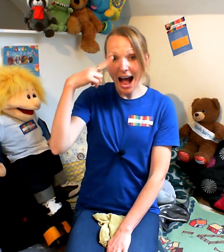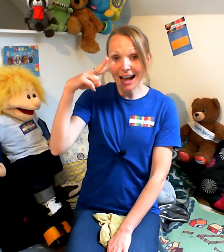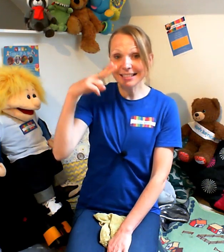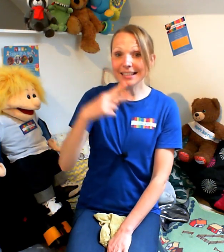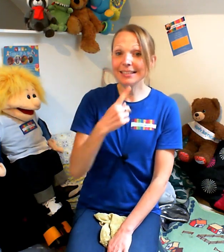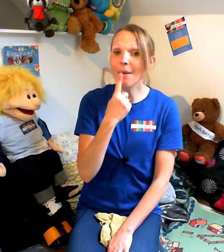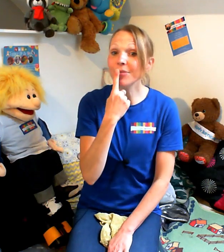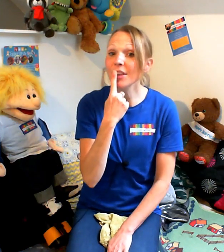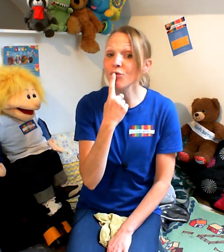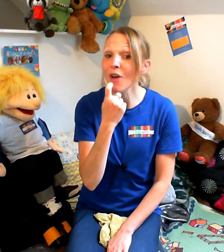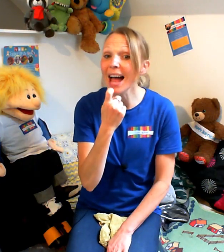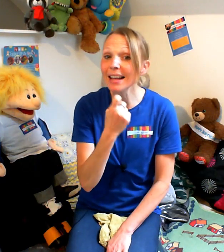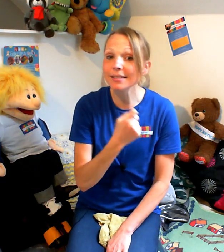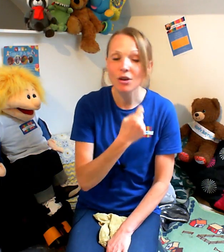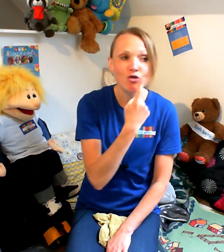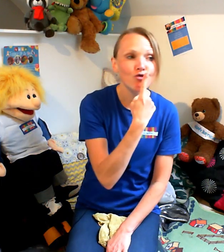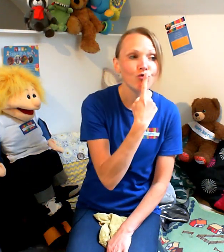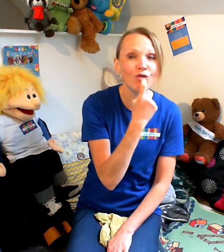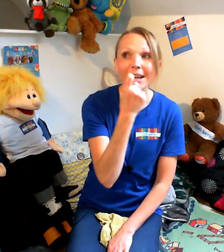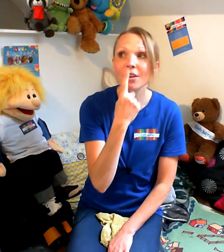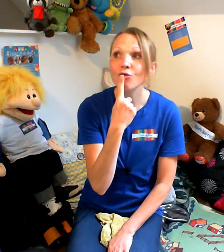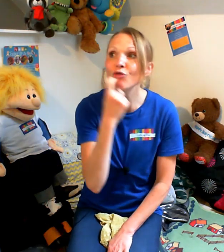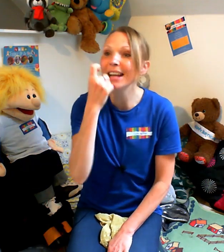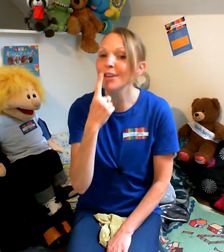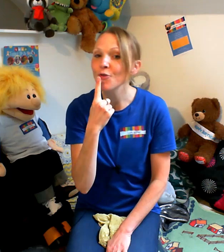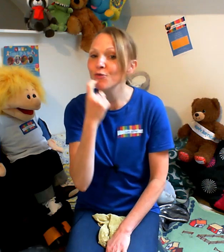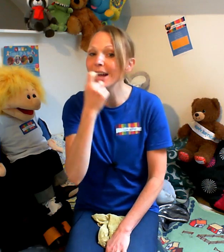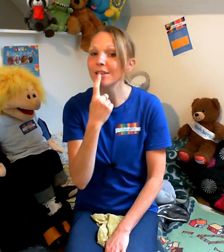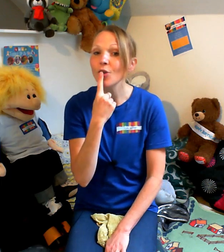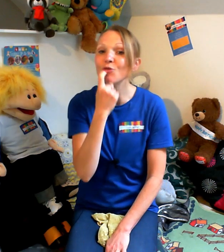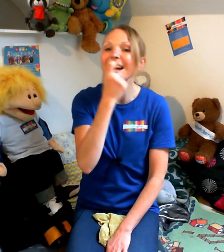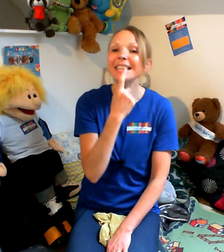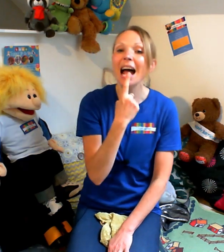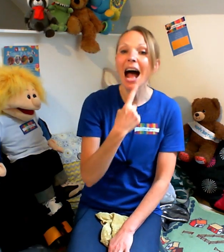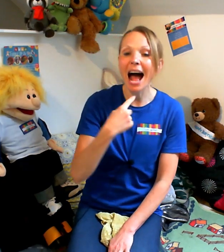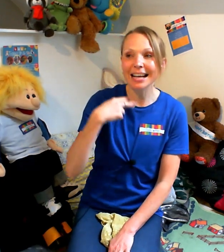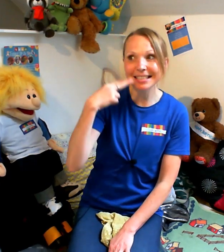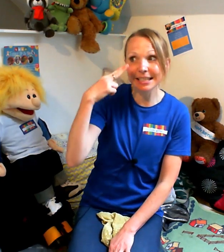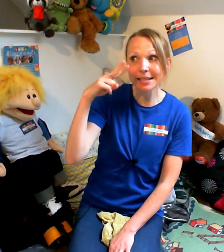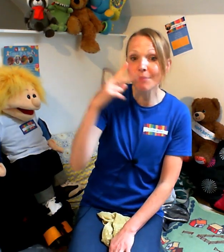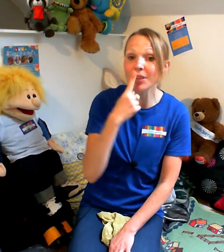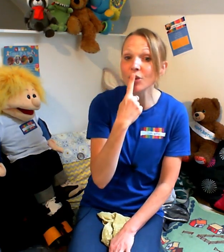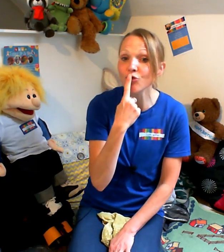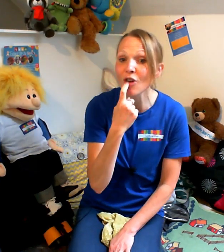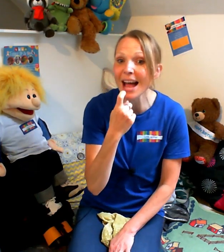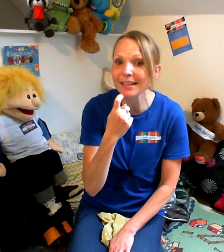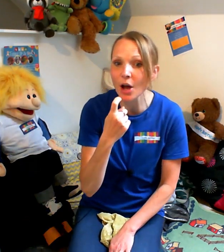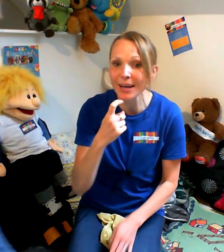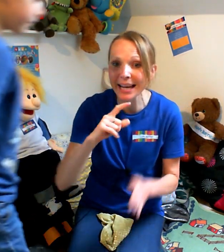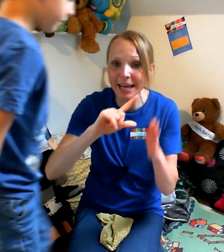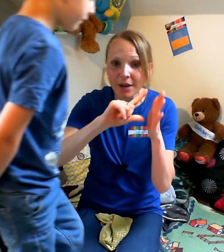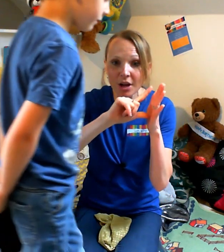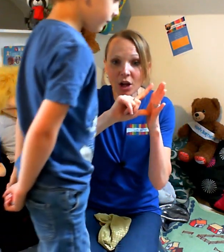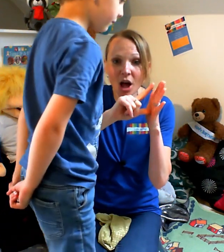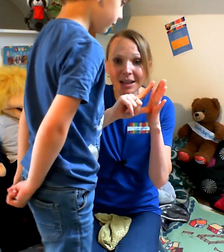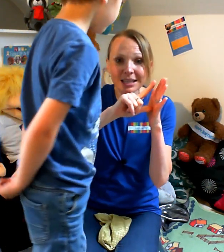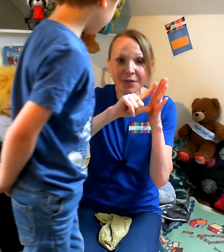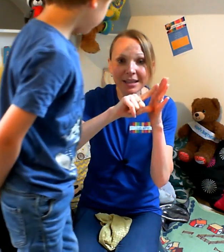I see something red. Red, red, red, red. I see something red. Okay, here goes our clock. Let's find